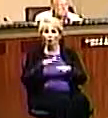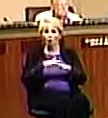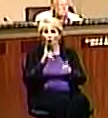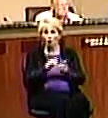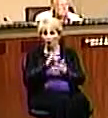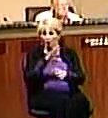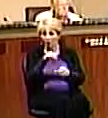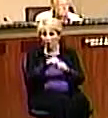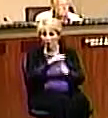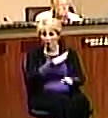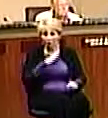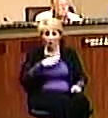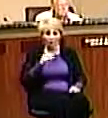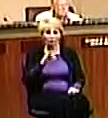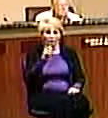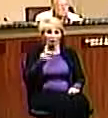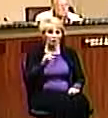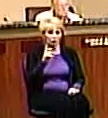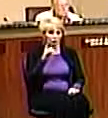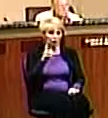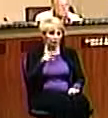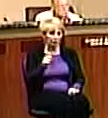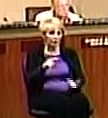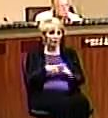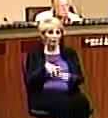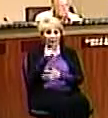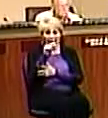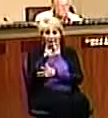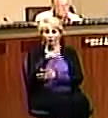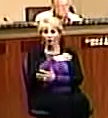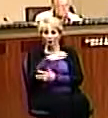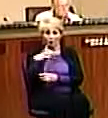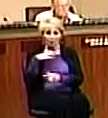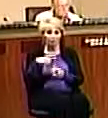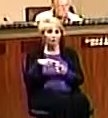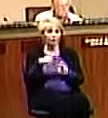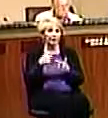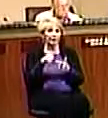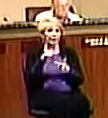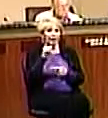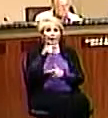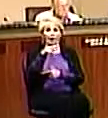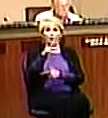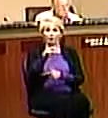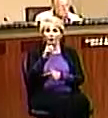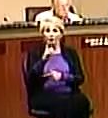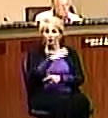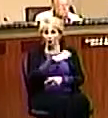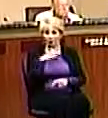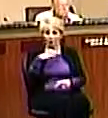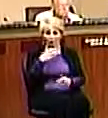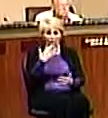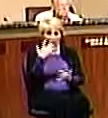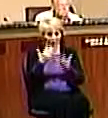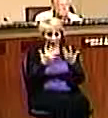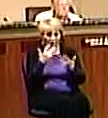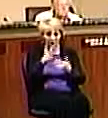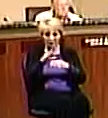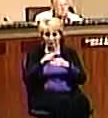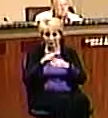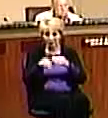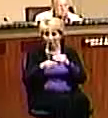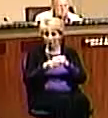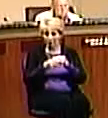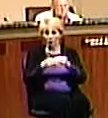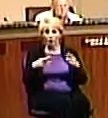That includes the Board of Adjustment, the Cable Television Commission, the Community Appearance Commission, the Fireman Supplemental Retirement